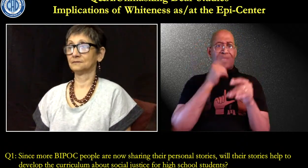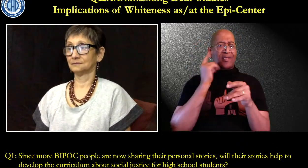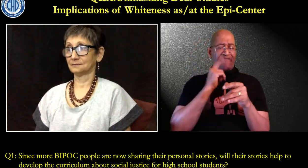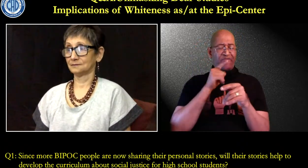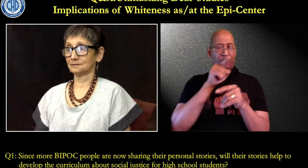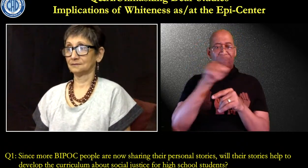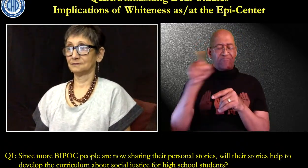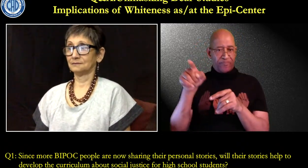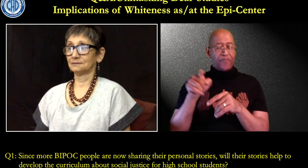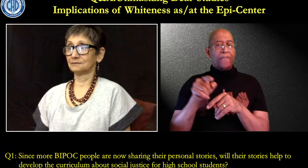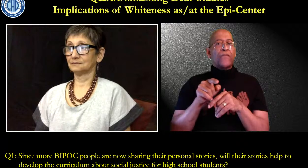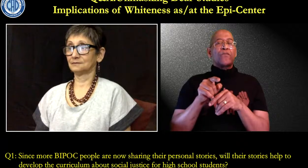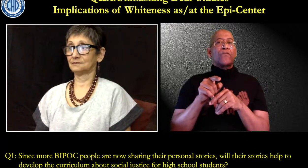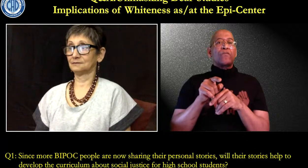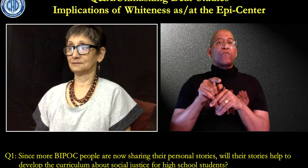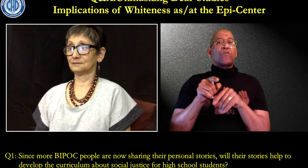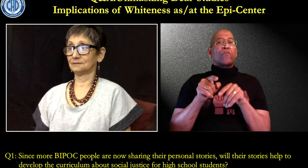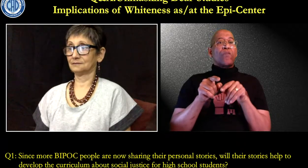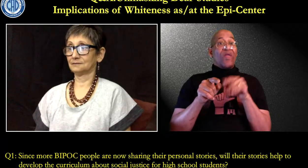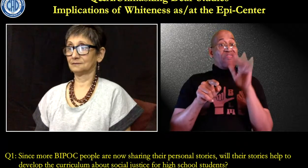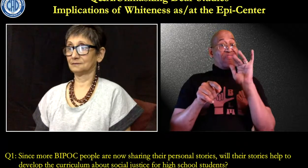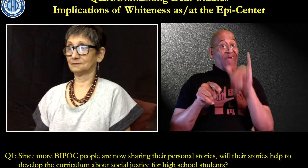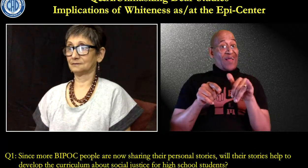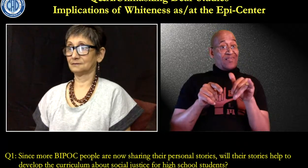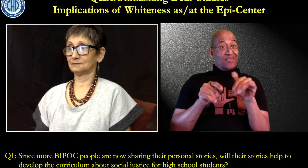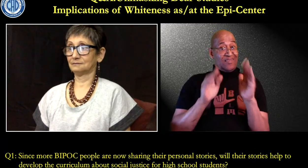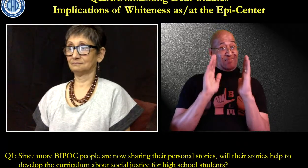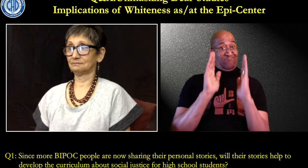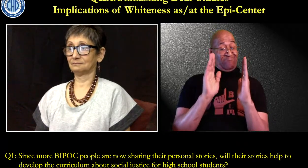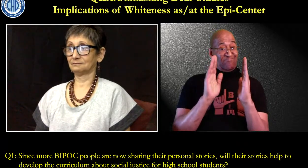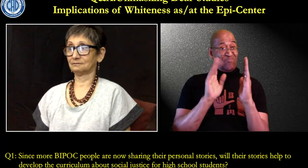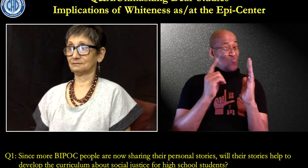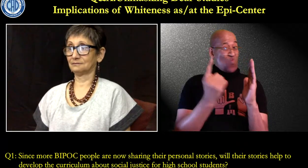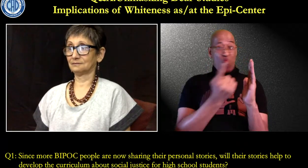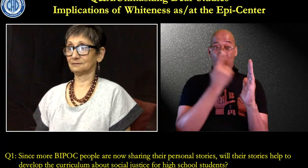Minnesota School for the Deaf, just different deaf programs that are out there.